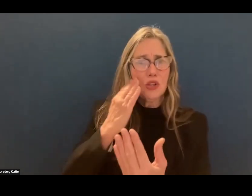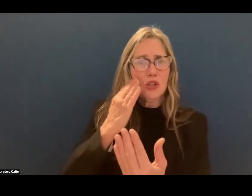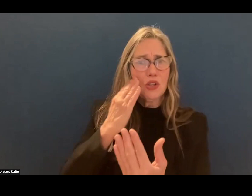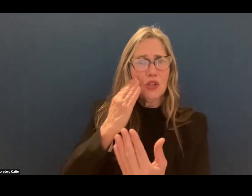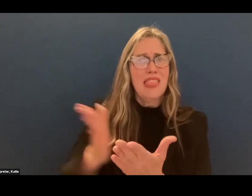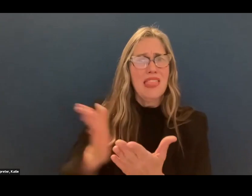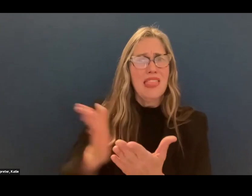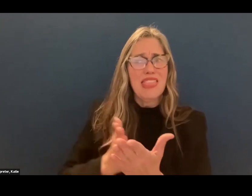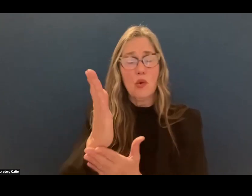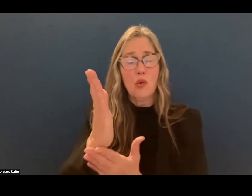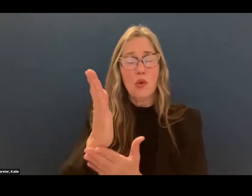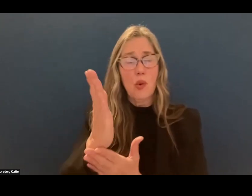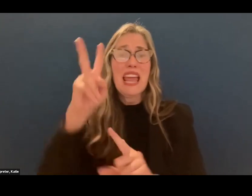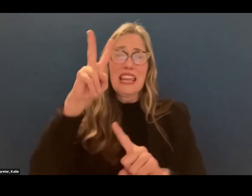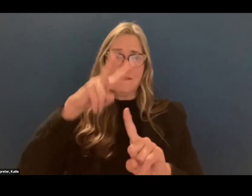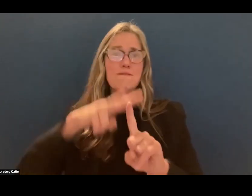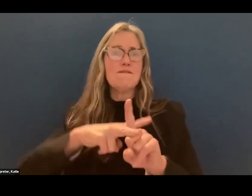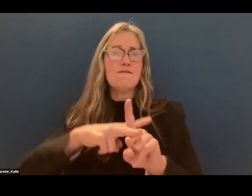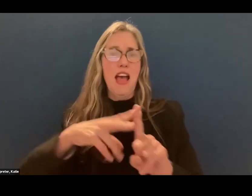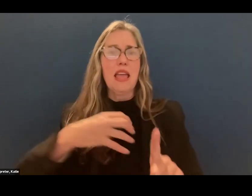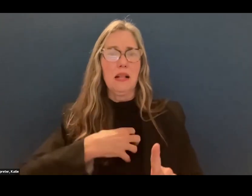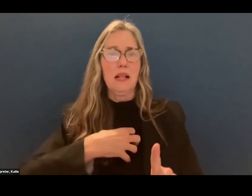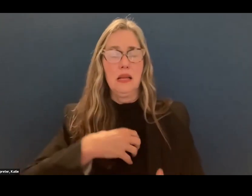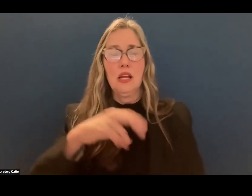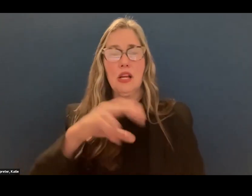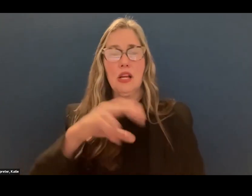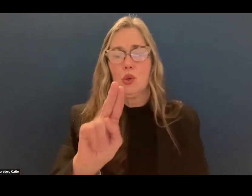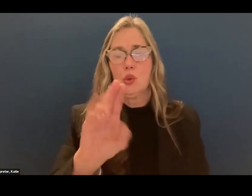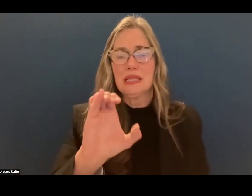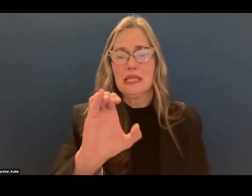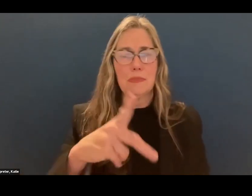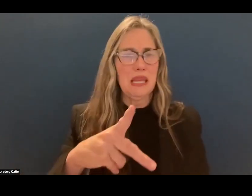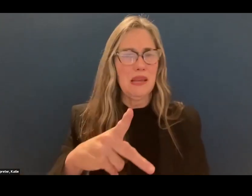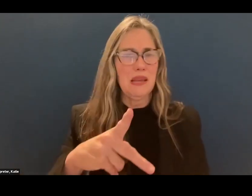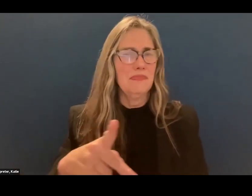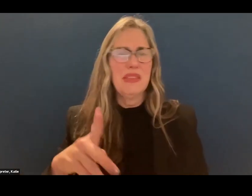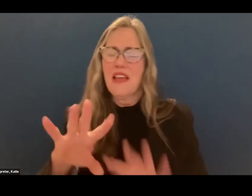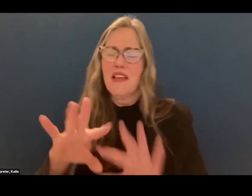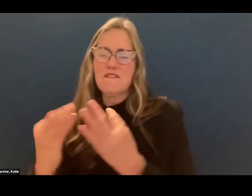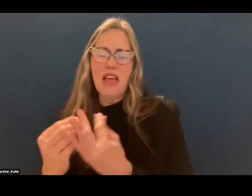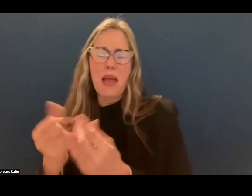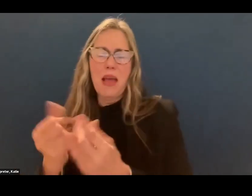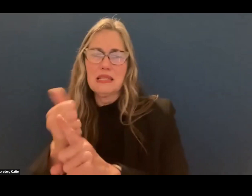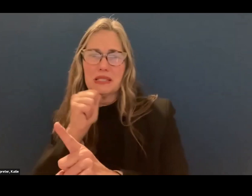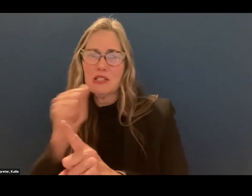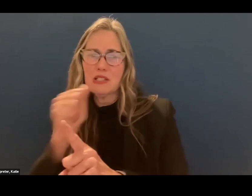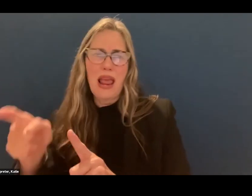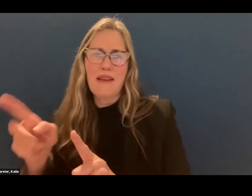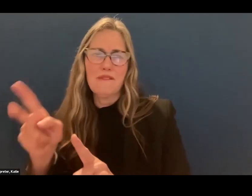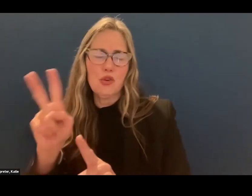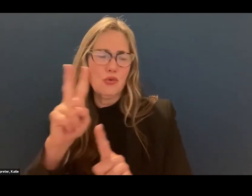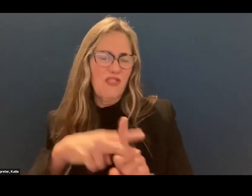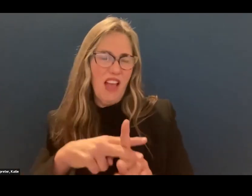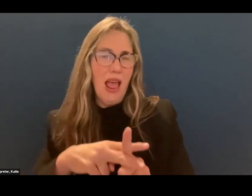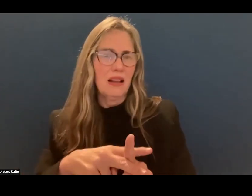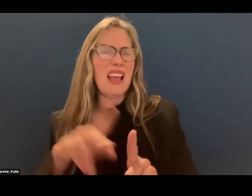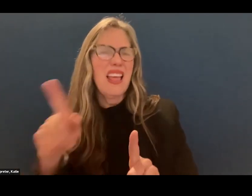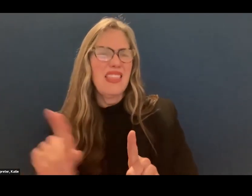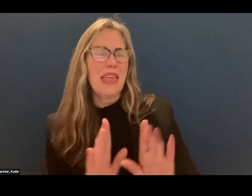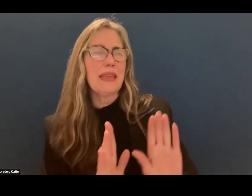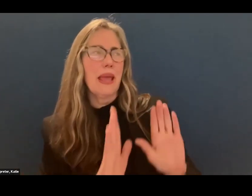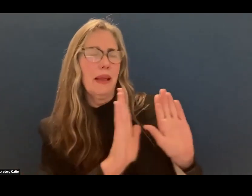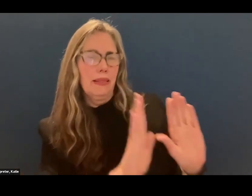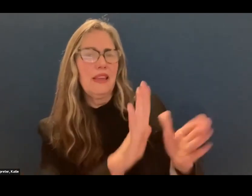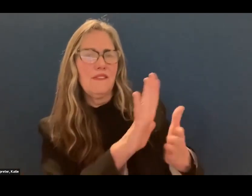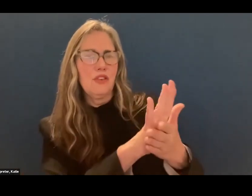right to file a UCP. Families don't have to file a UCP. They can leave it up to the school to respond. The principals are very